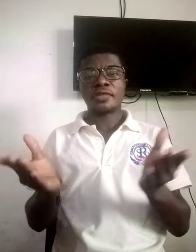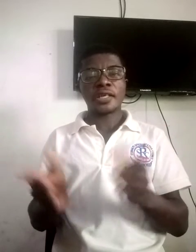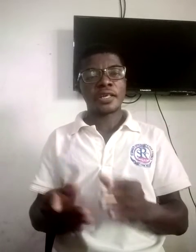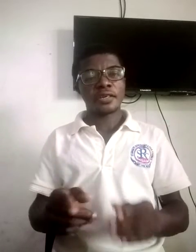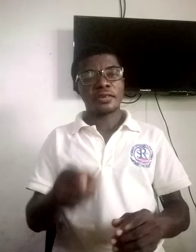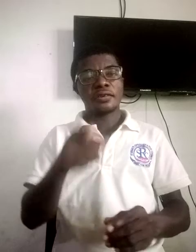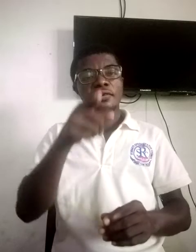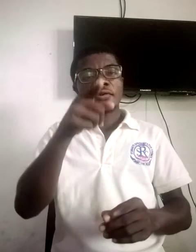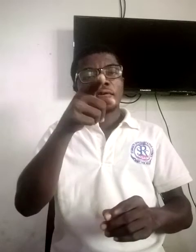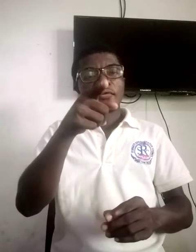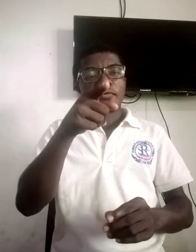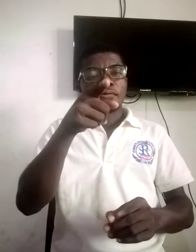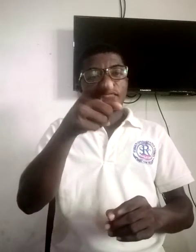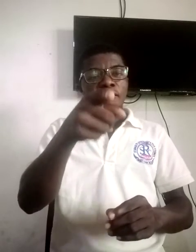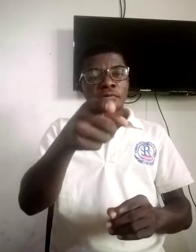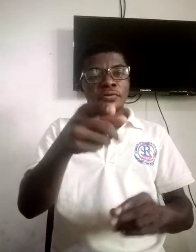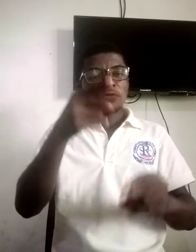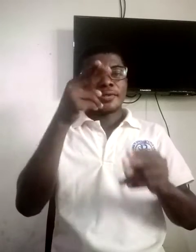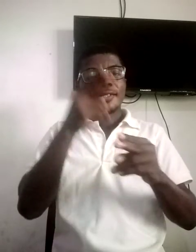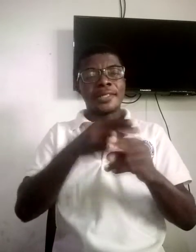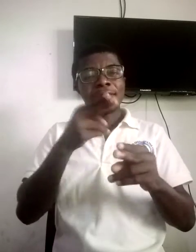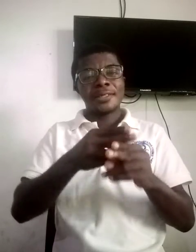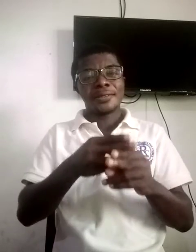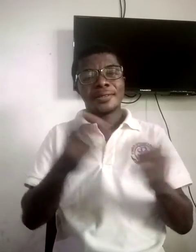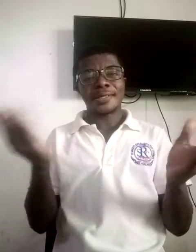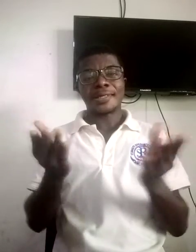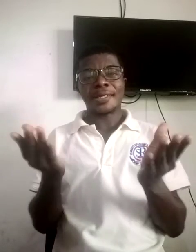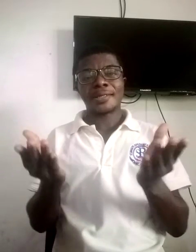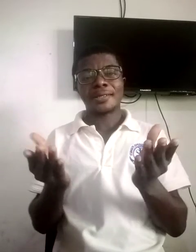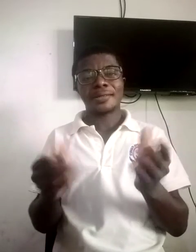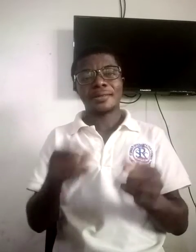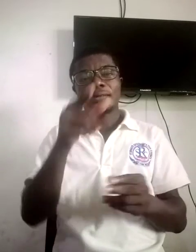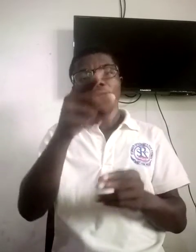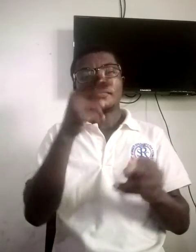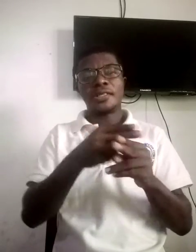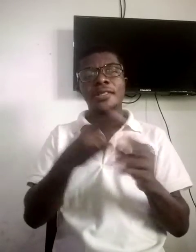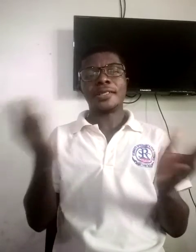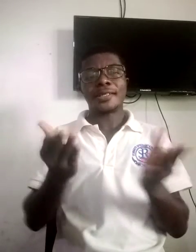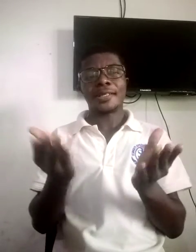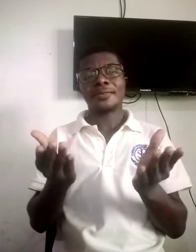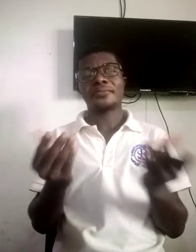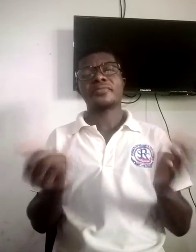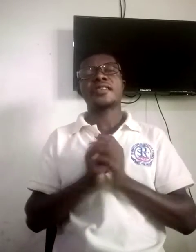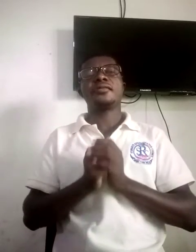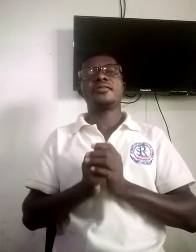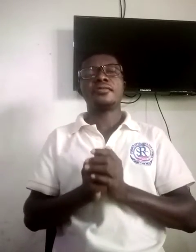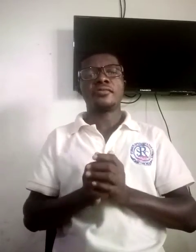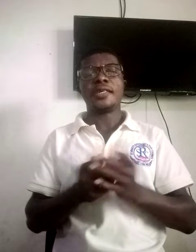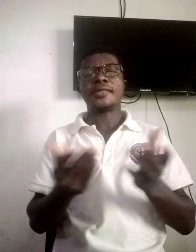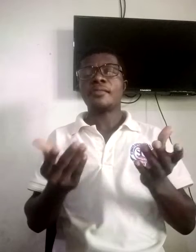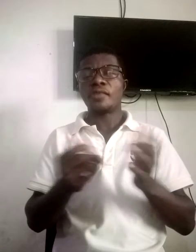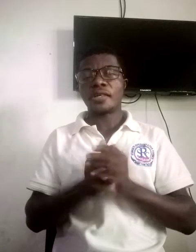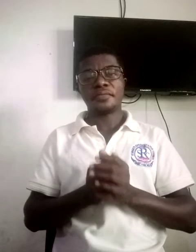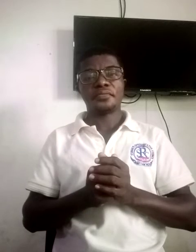say wo din the same. Within the same. So the same way in